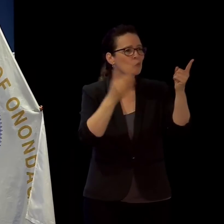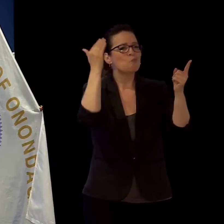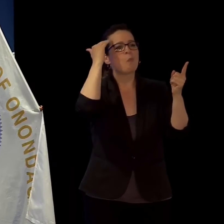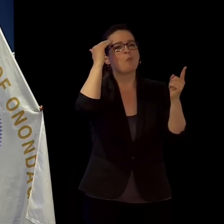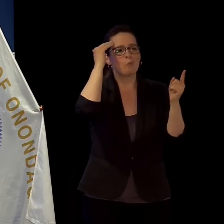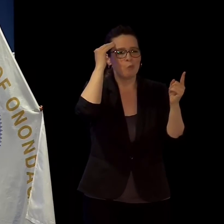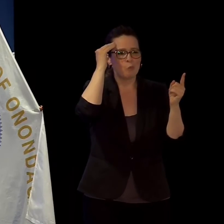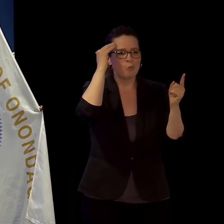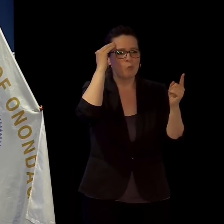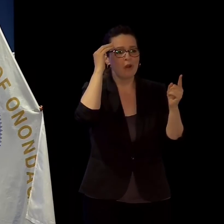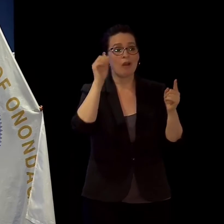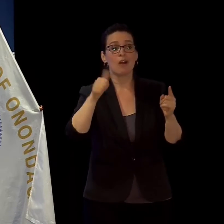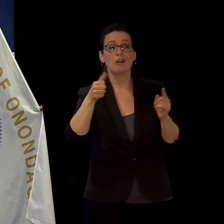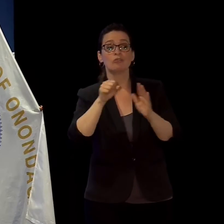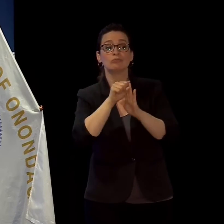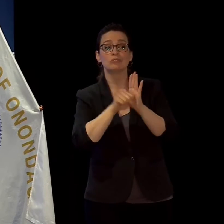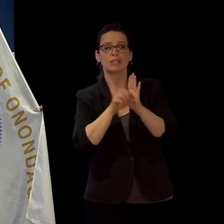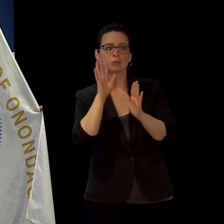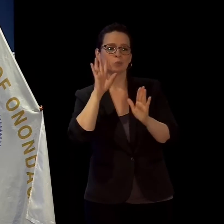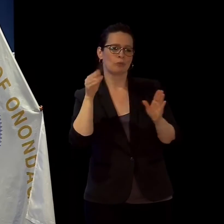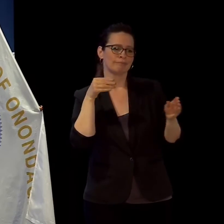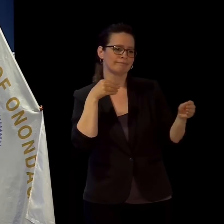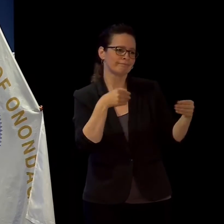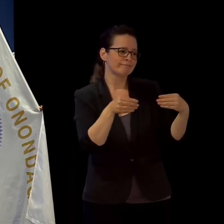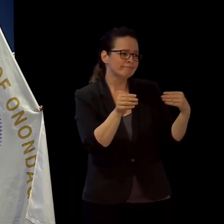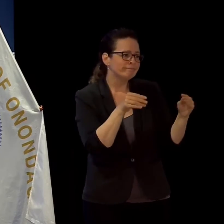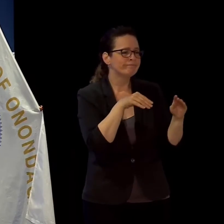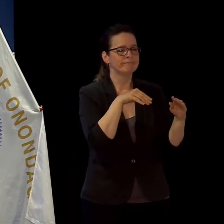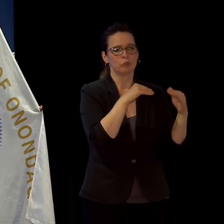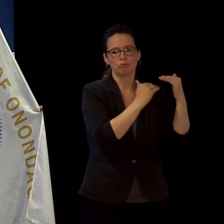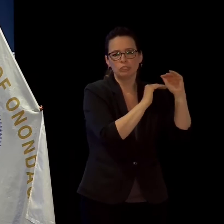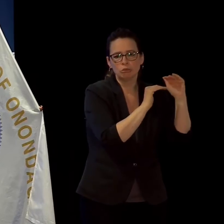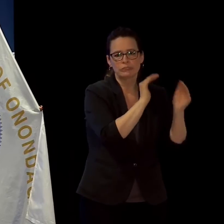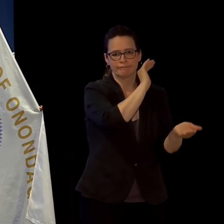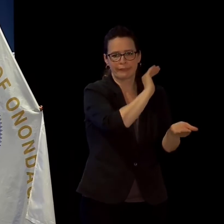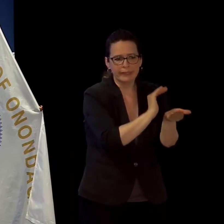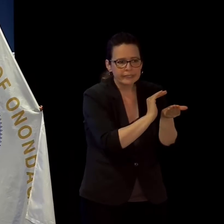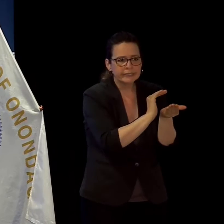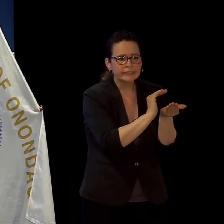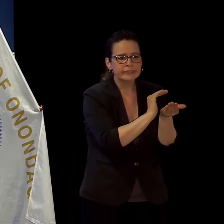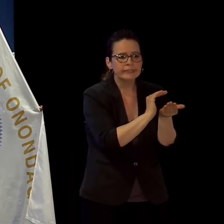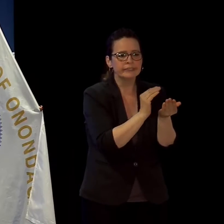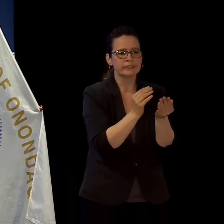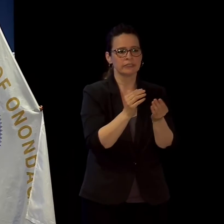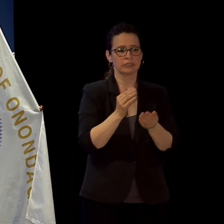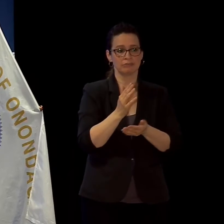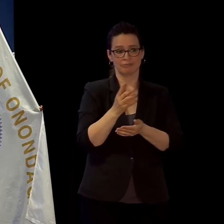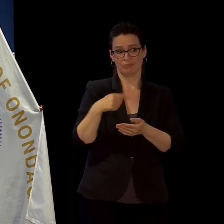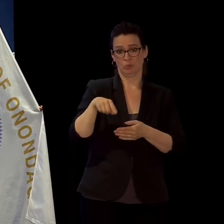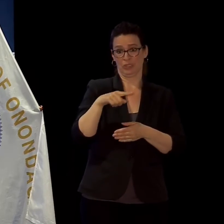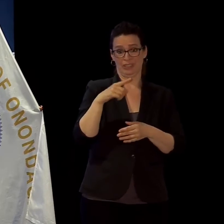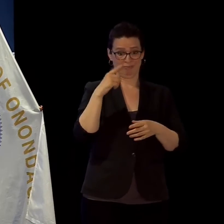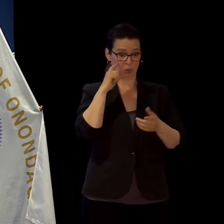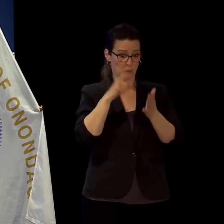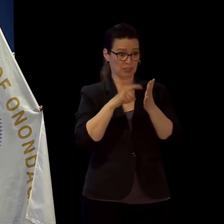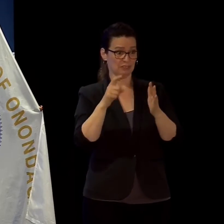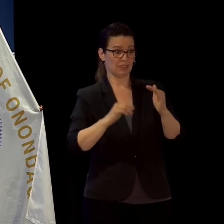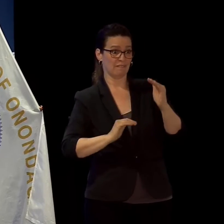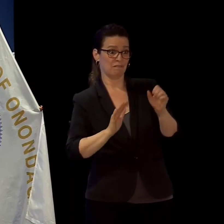other states are going to loosen up pretty quickly on the outdoor venues, almost to the point of full capacity, is my understanding in the